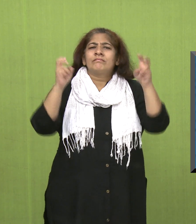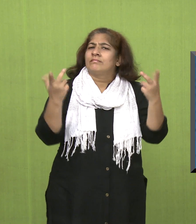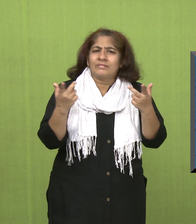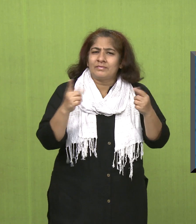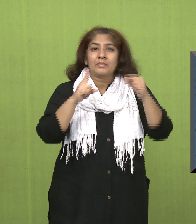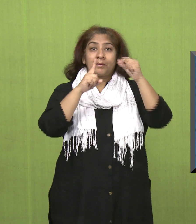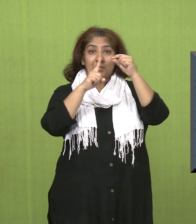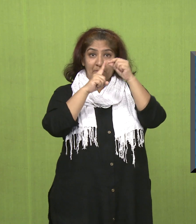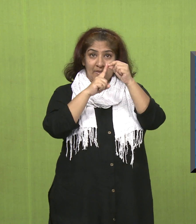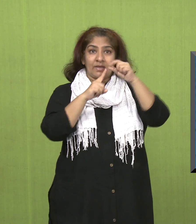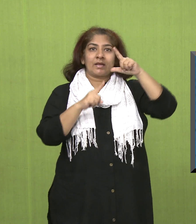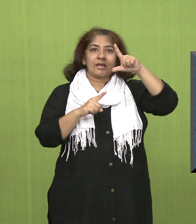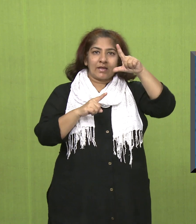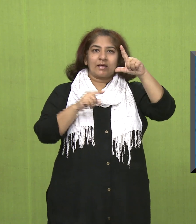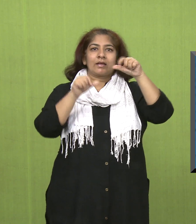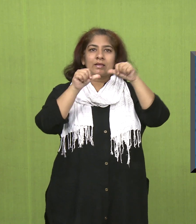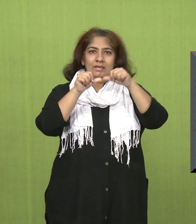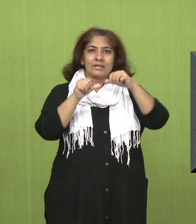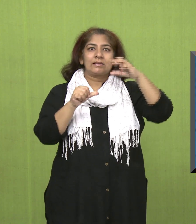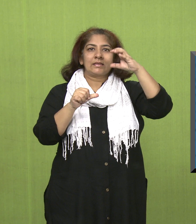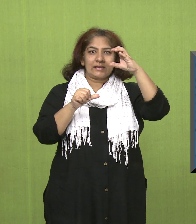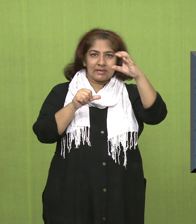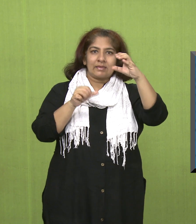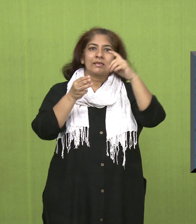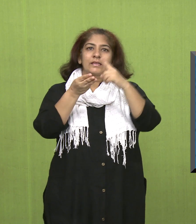Now, after that comes the placement.